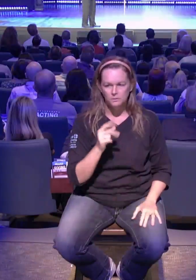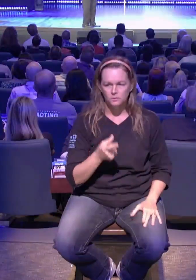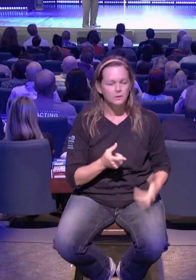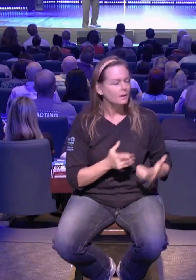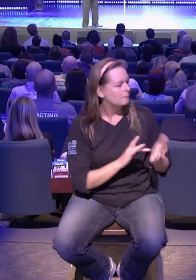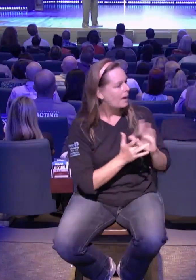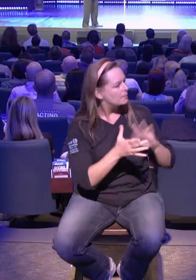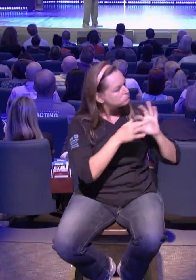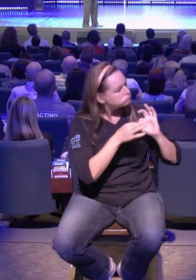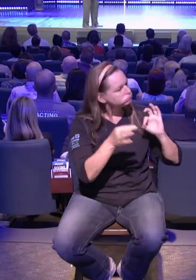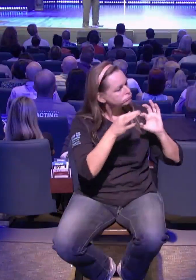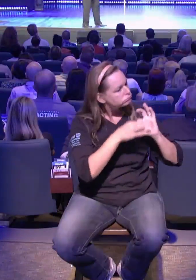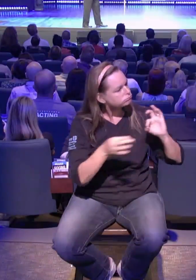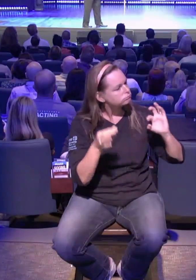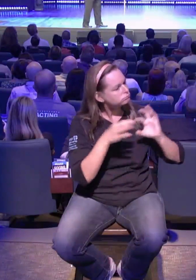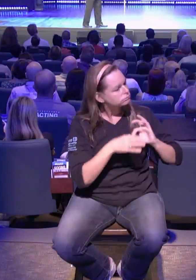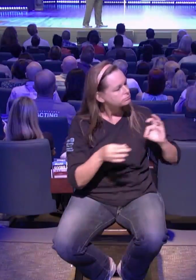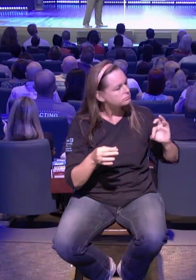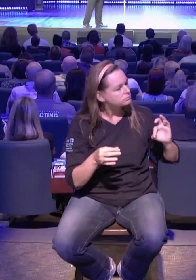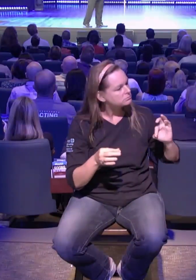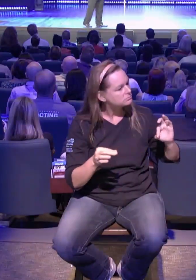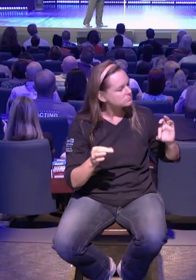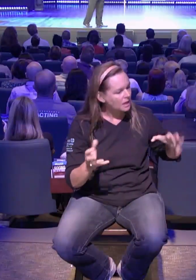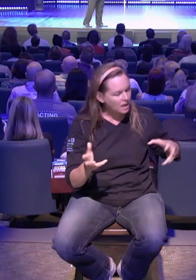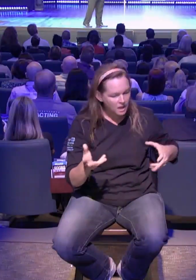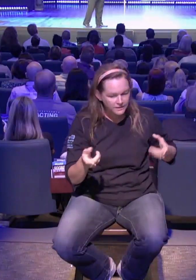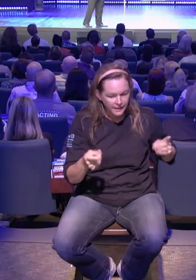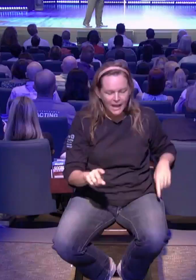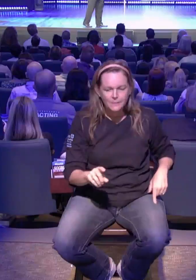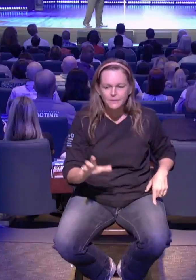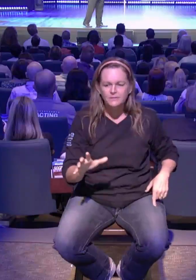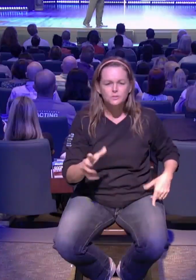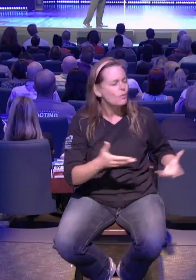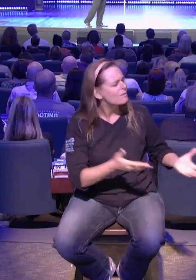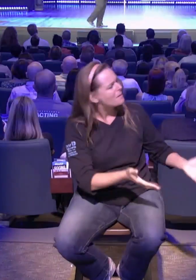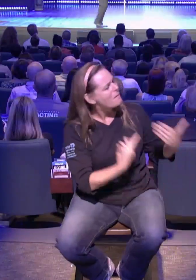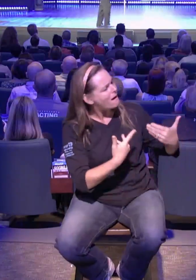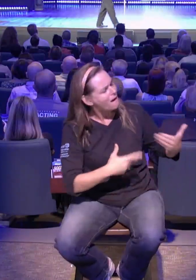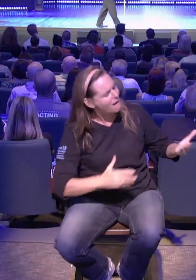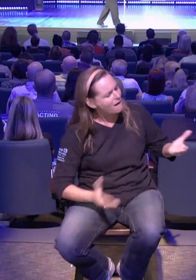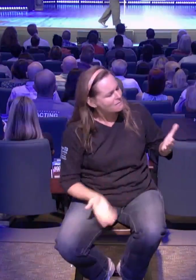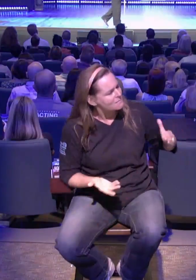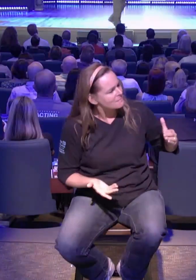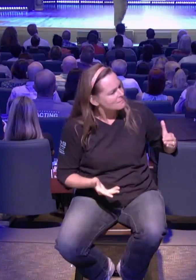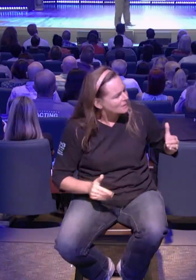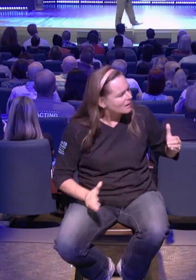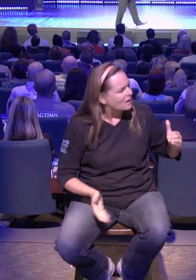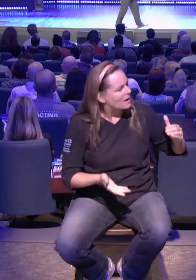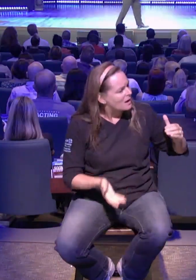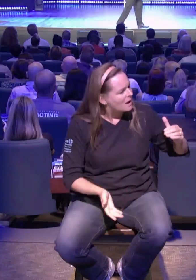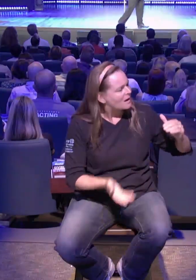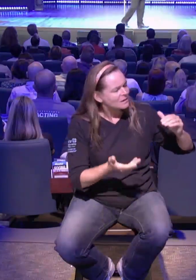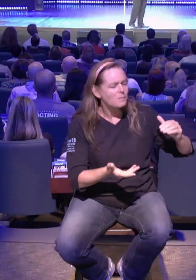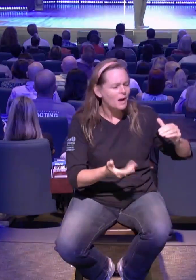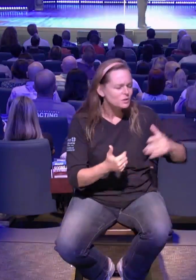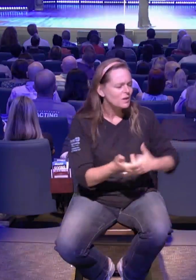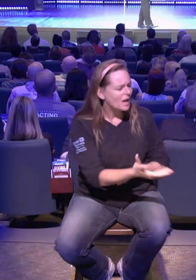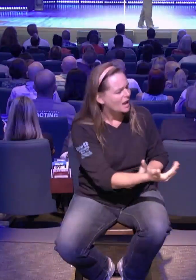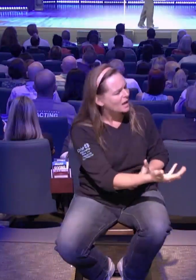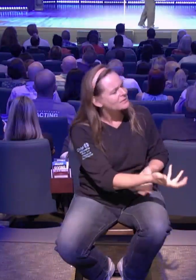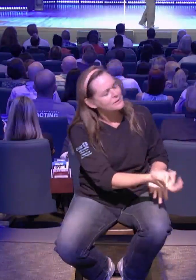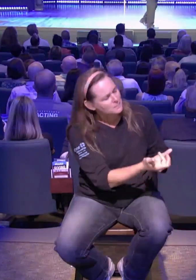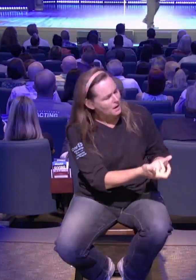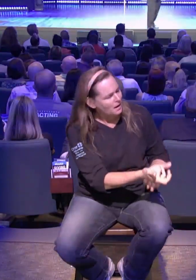as they were lifting him up, he pulled himself up. And he stood and made a decision to receive